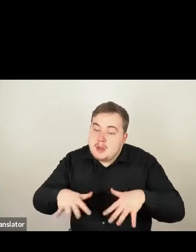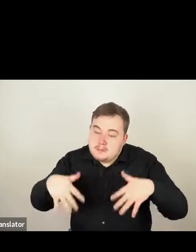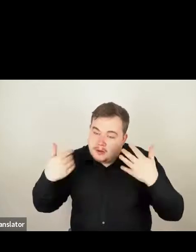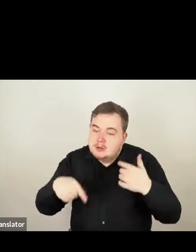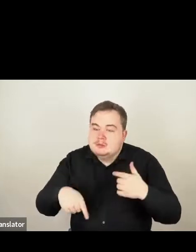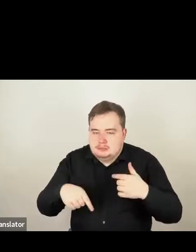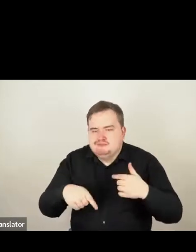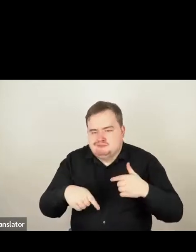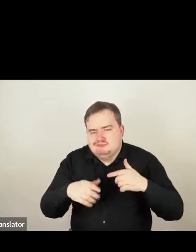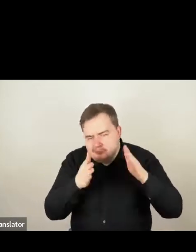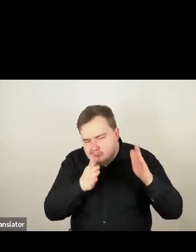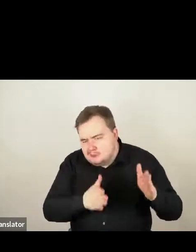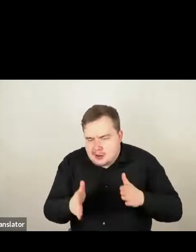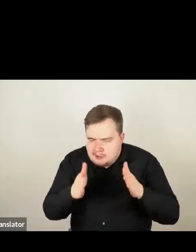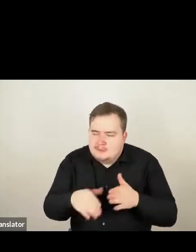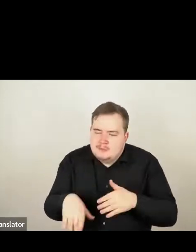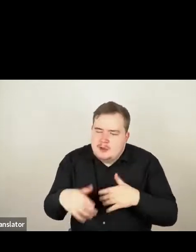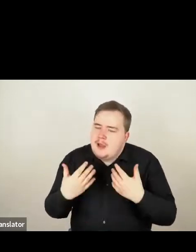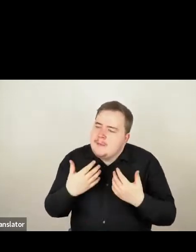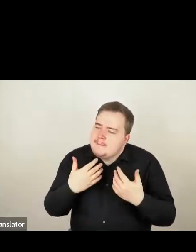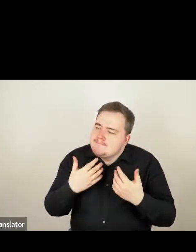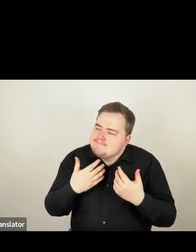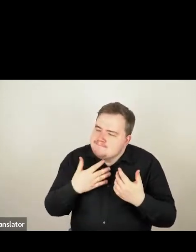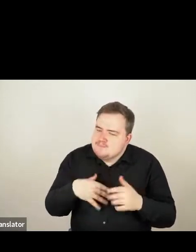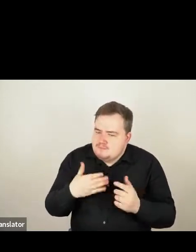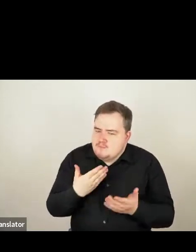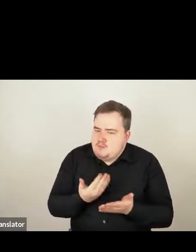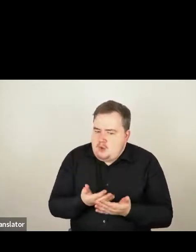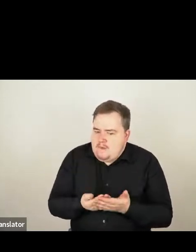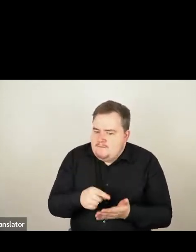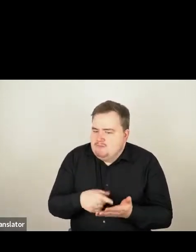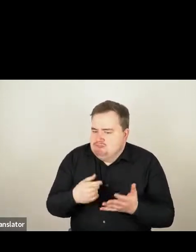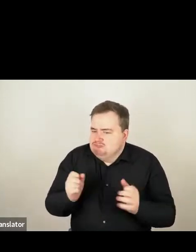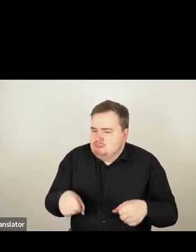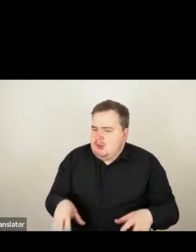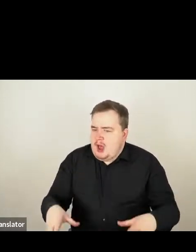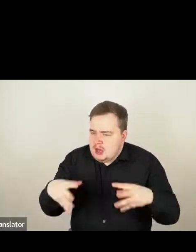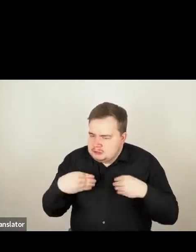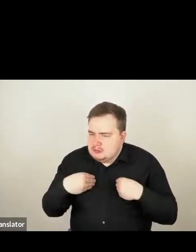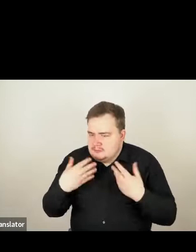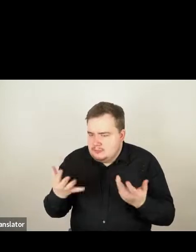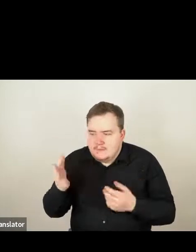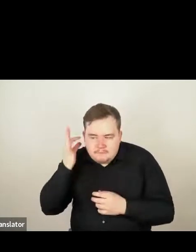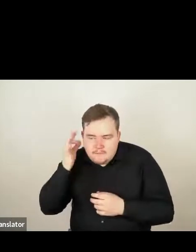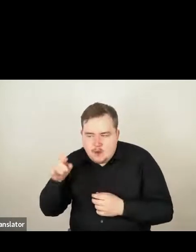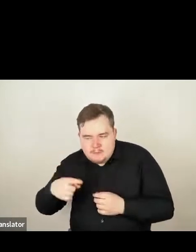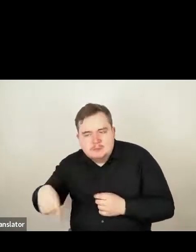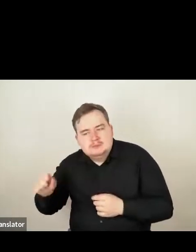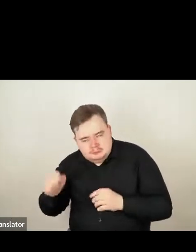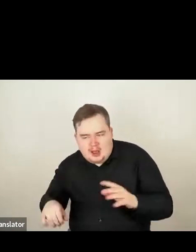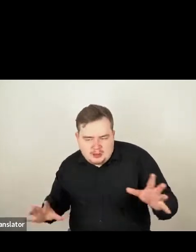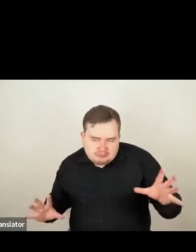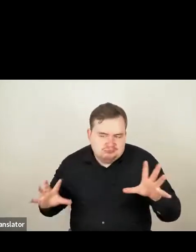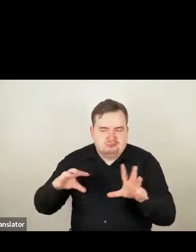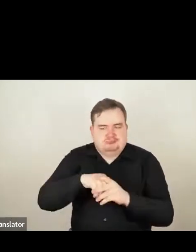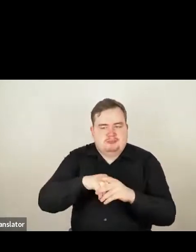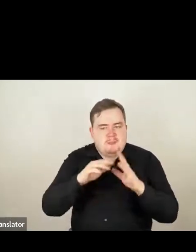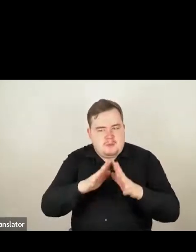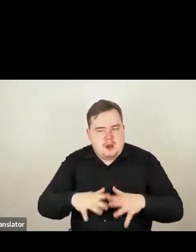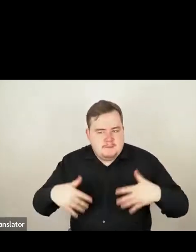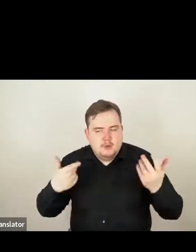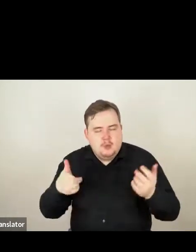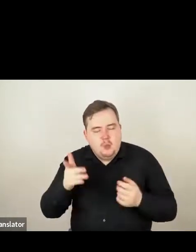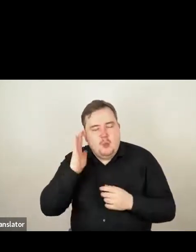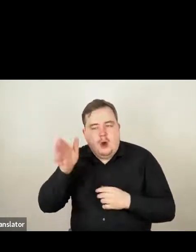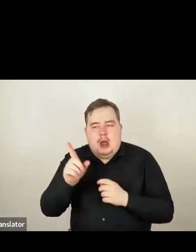for example, a cross-party women's caucus in some parliaments will be easy. Not going to be easy if you've only got two